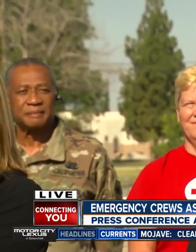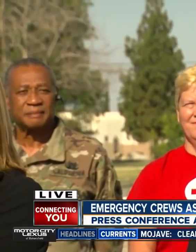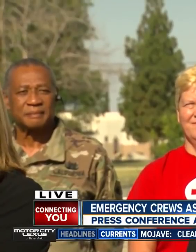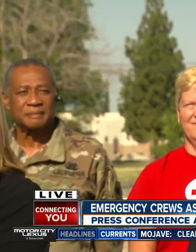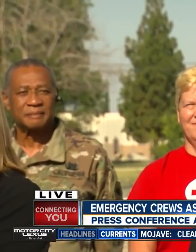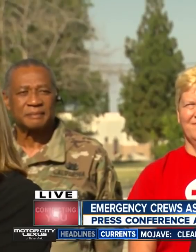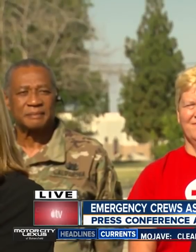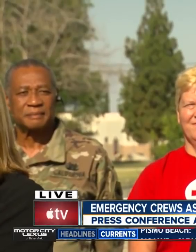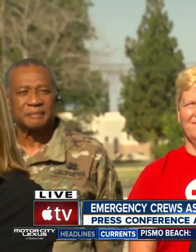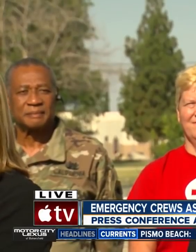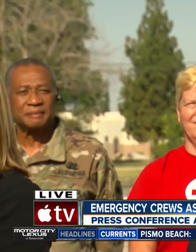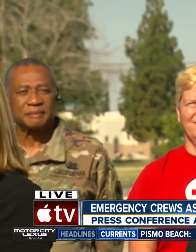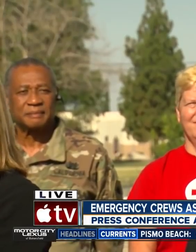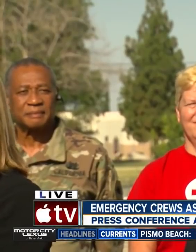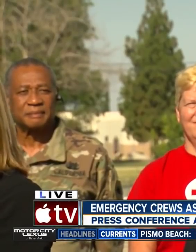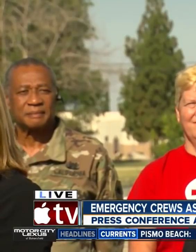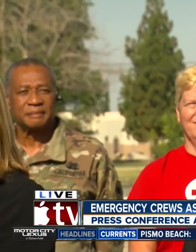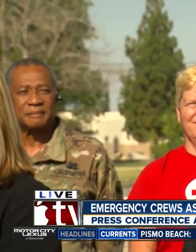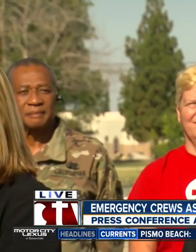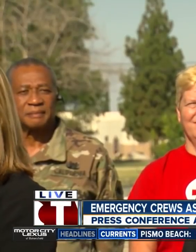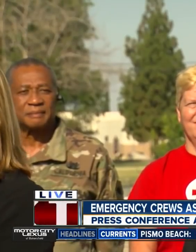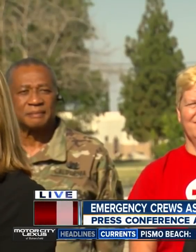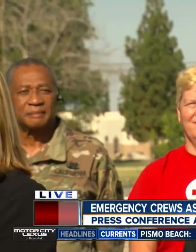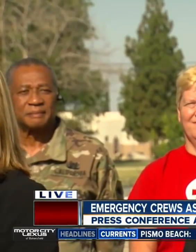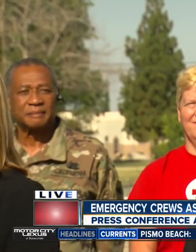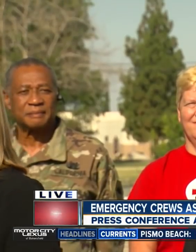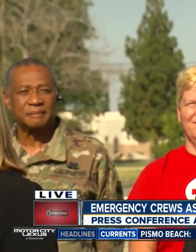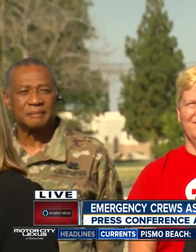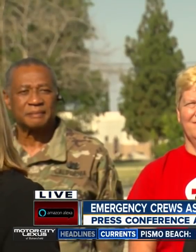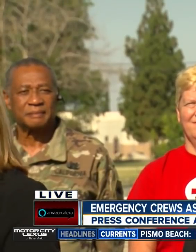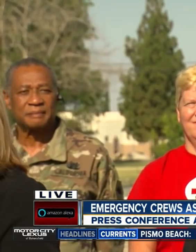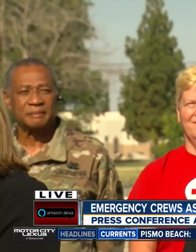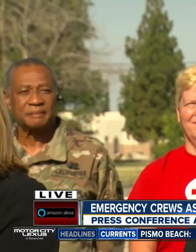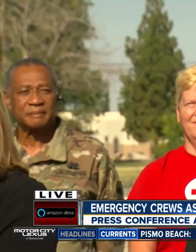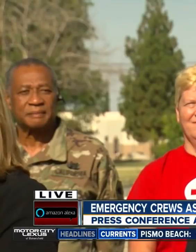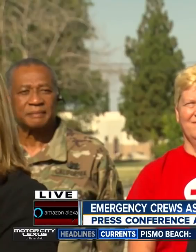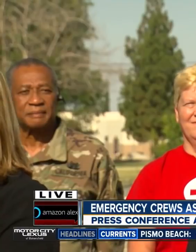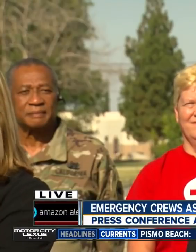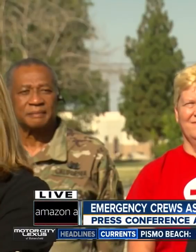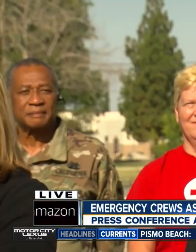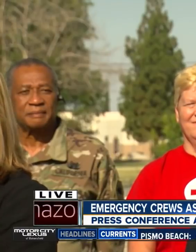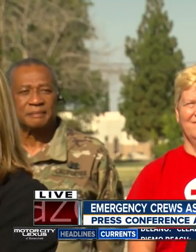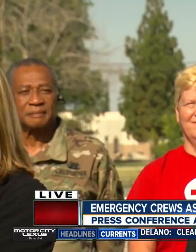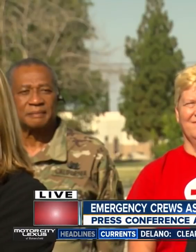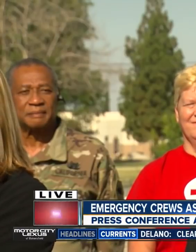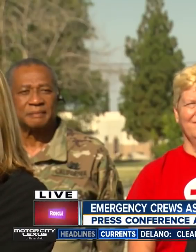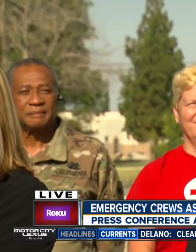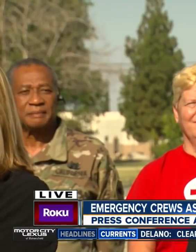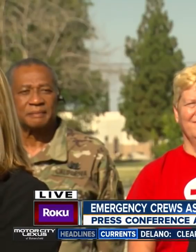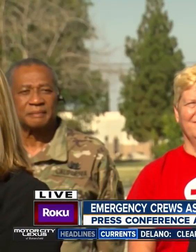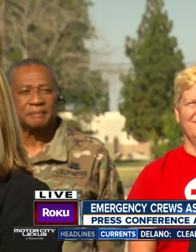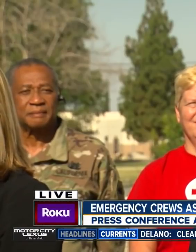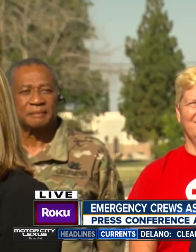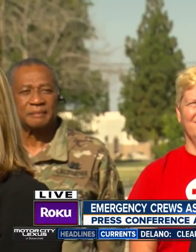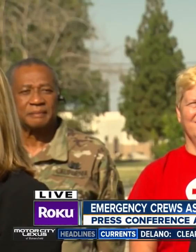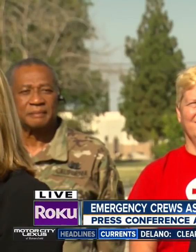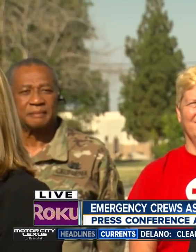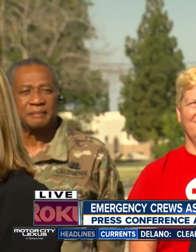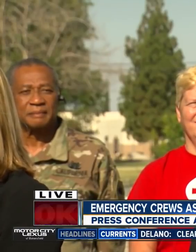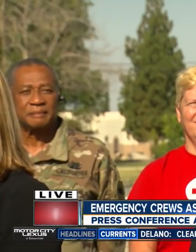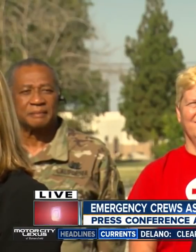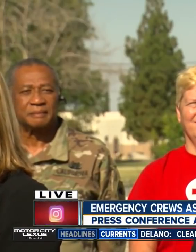County. And they're doing a tremendous job out there. Chief McLaughlin